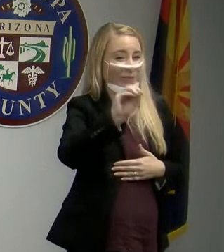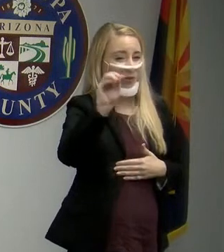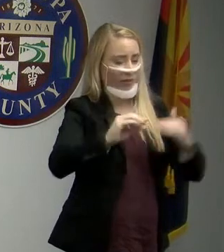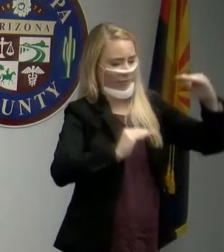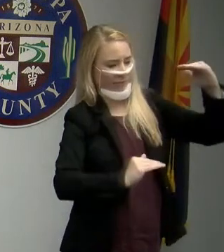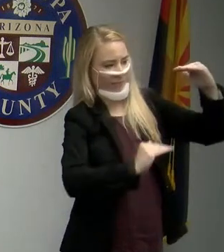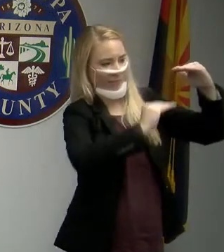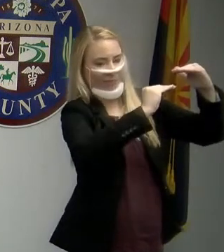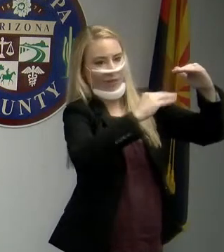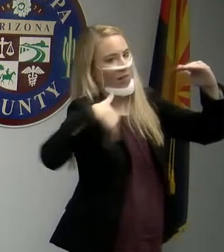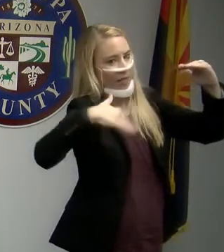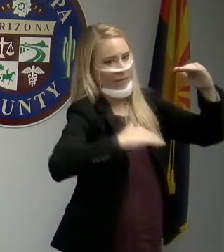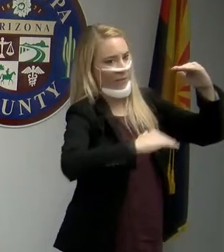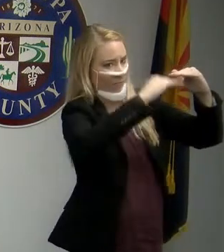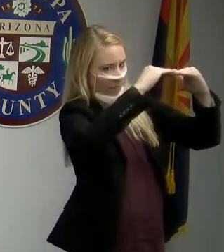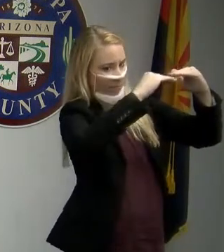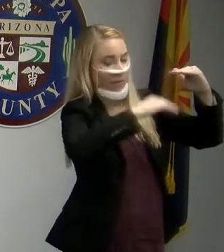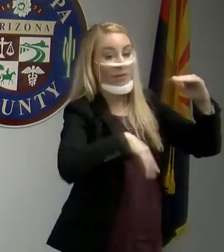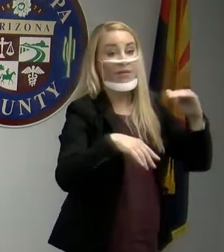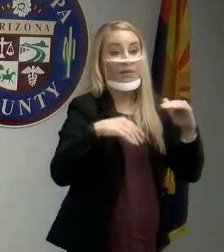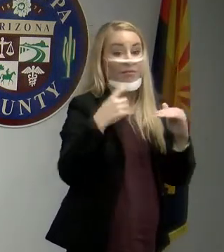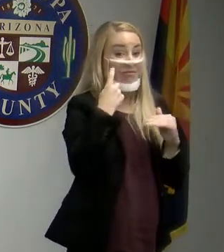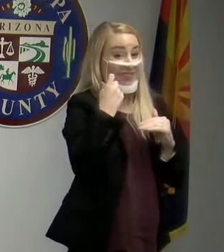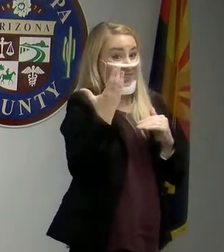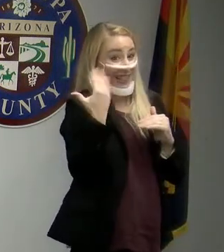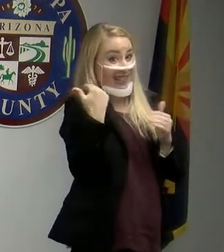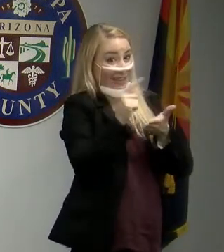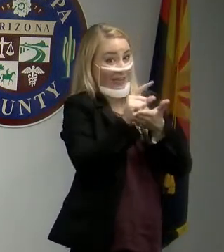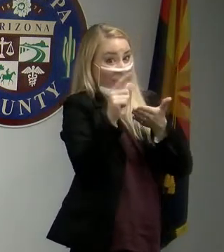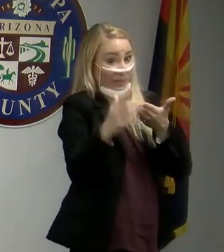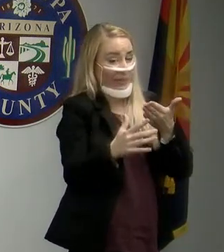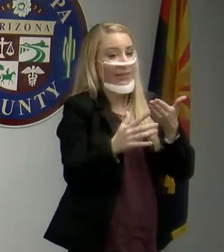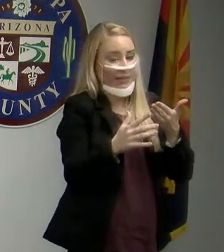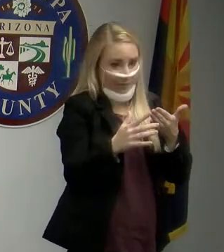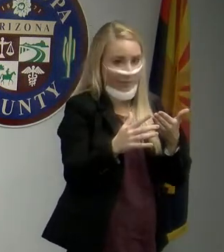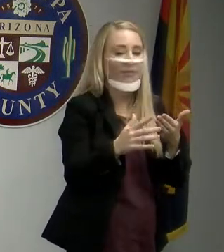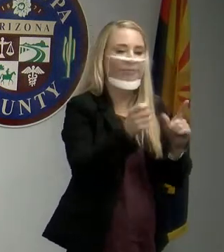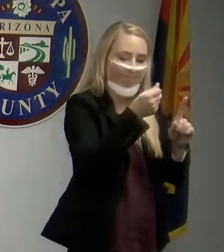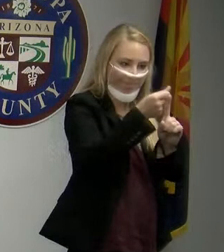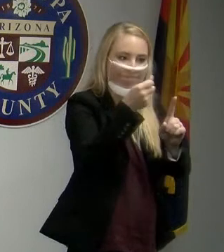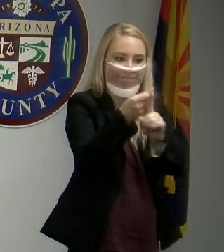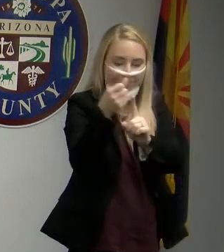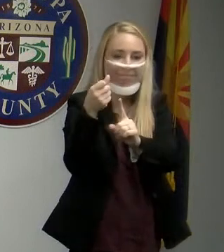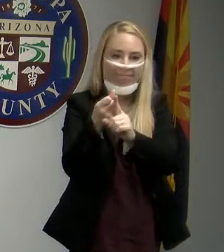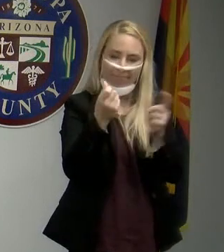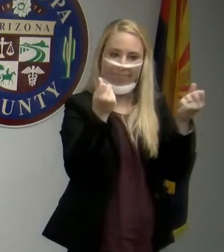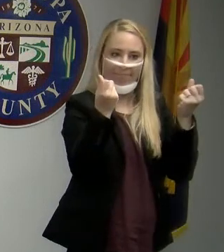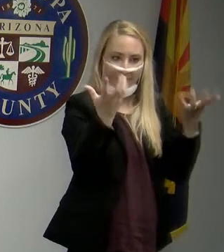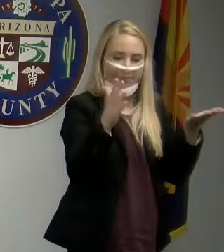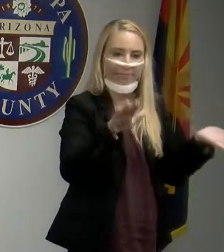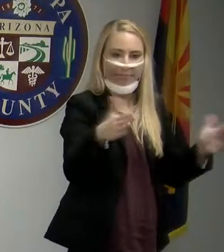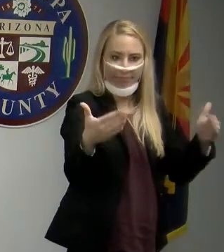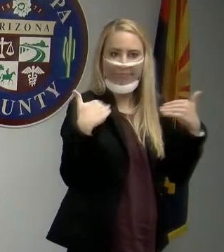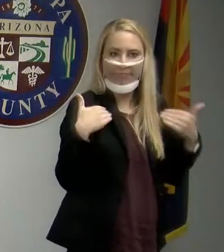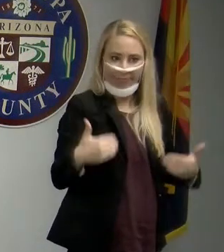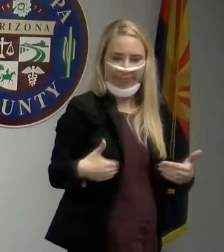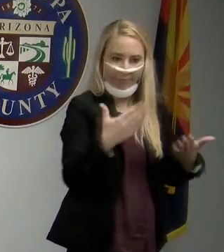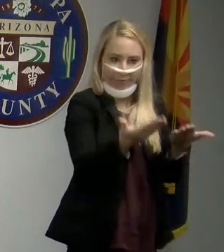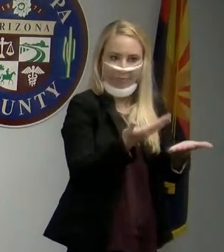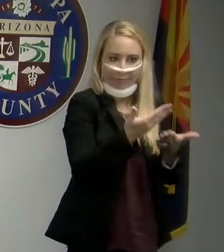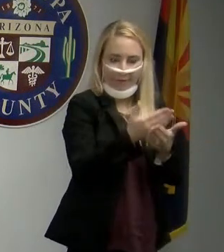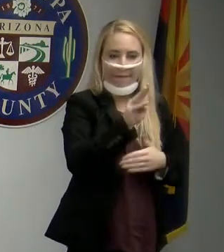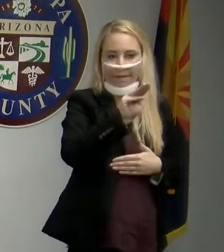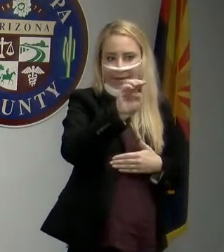So the trend line, though, over the weekend, all of a sudden we got a number of bodies that came into the medical examiner's office, and we crossed